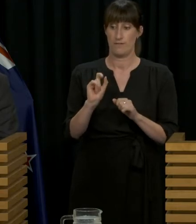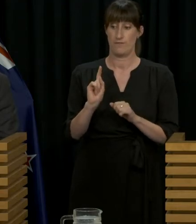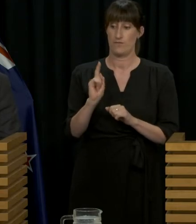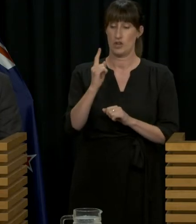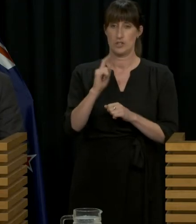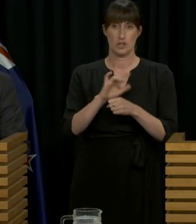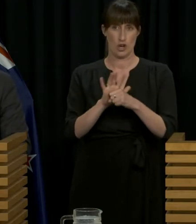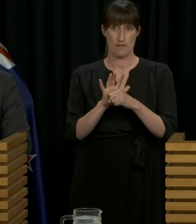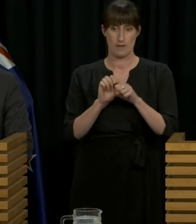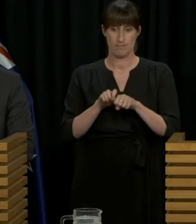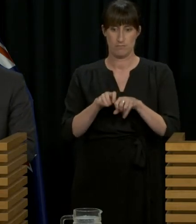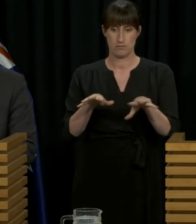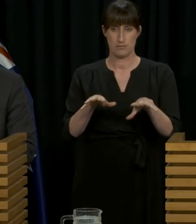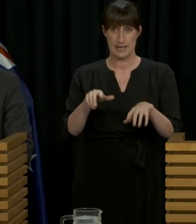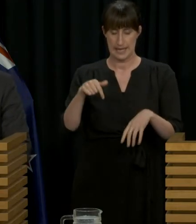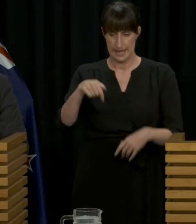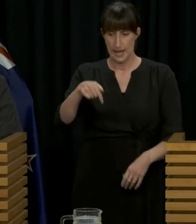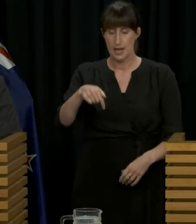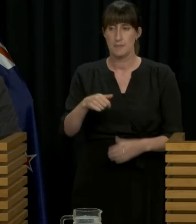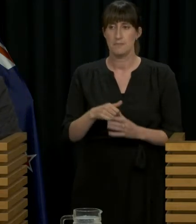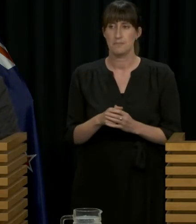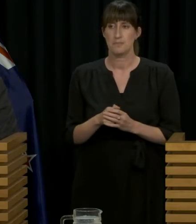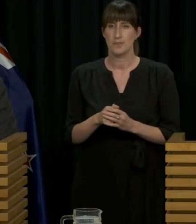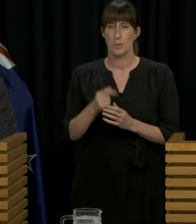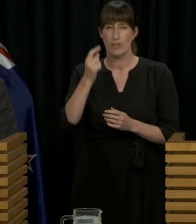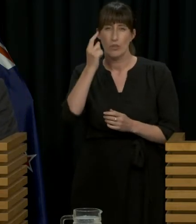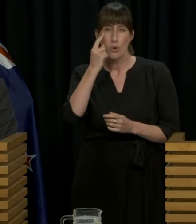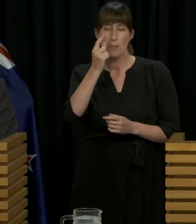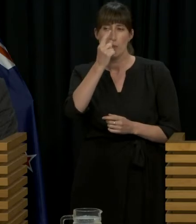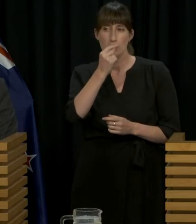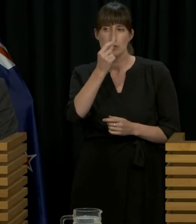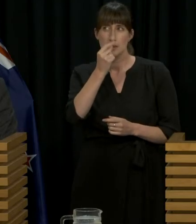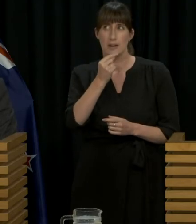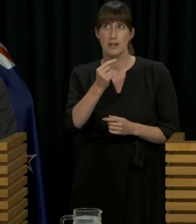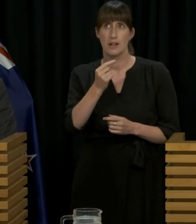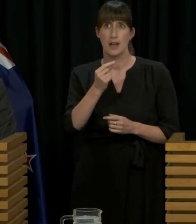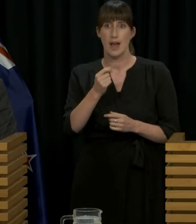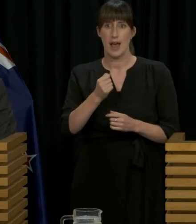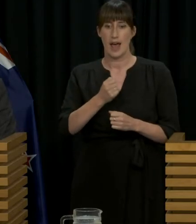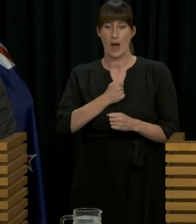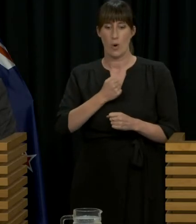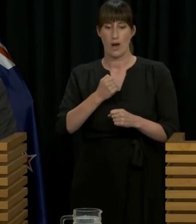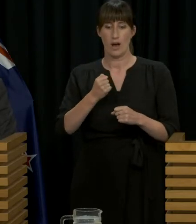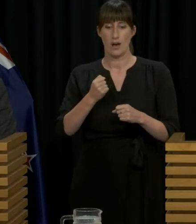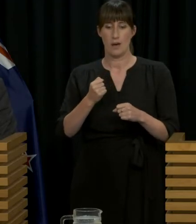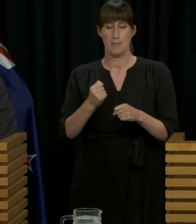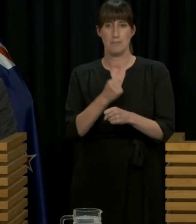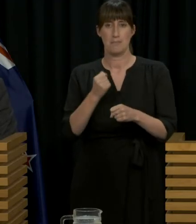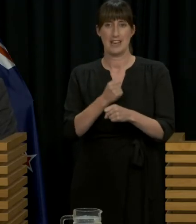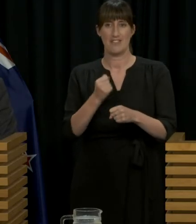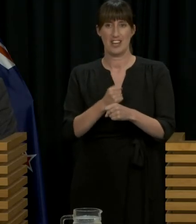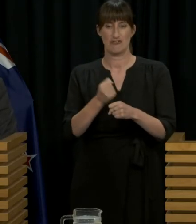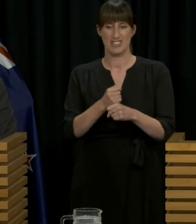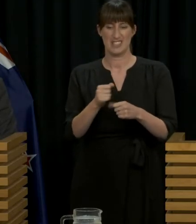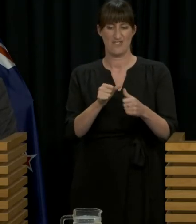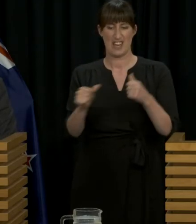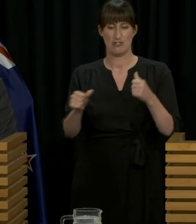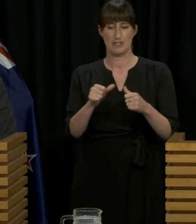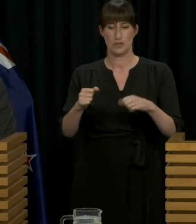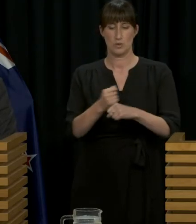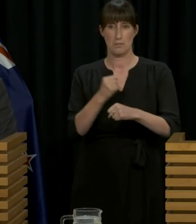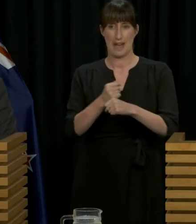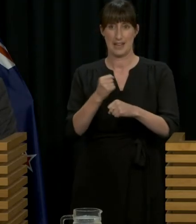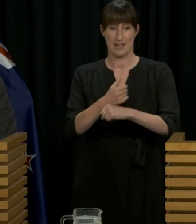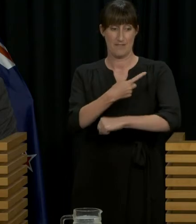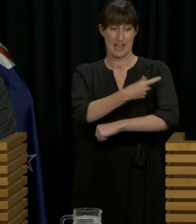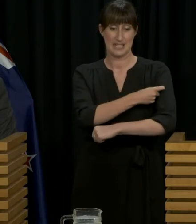was to invest in scaling up the possibility of vaccine manufacture here in New Zealand. But as the Minister said, it would take